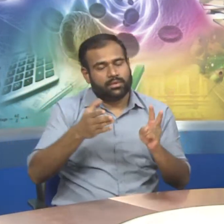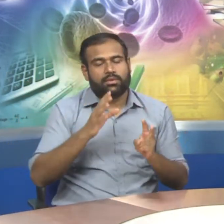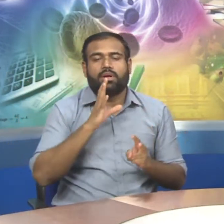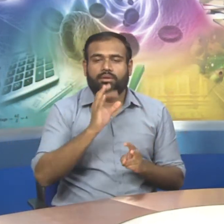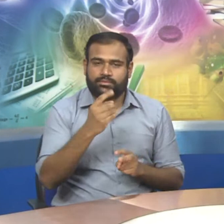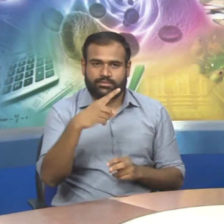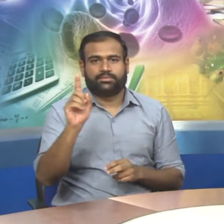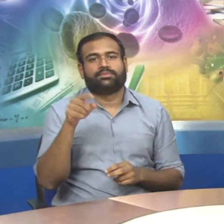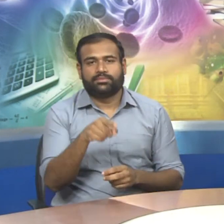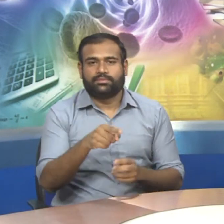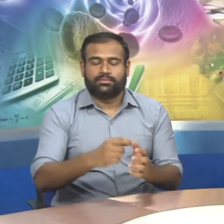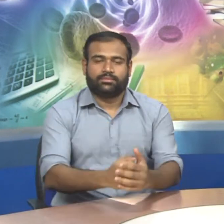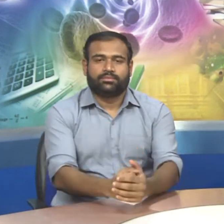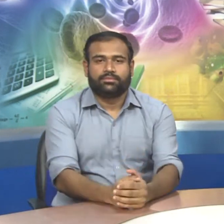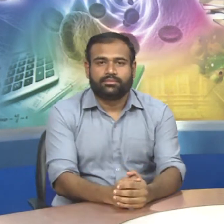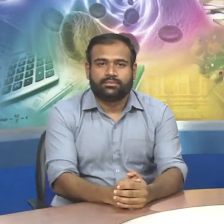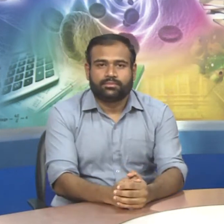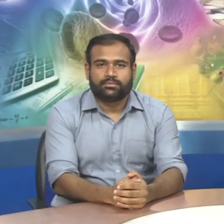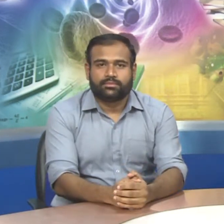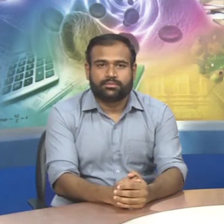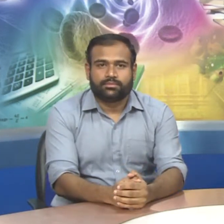See, it is only change in the movement.